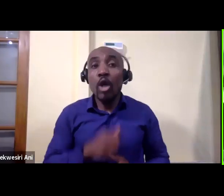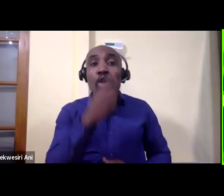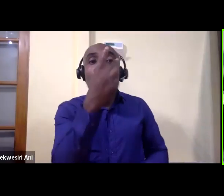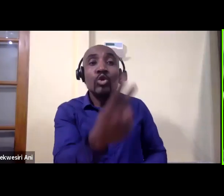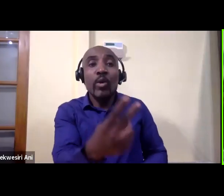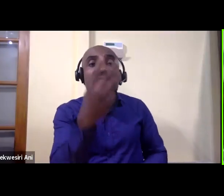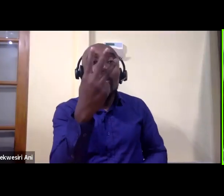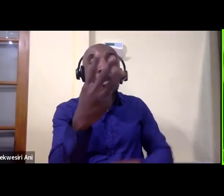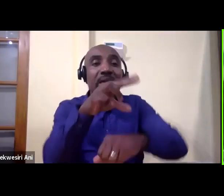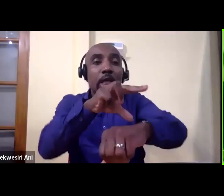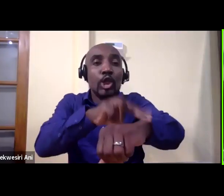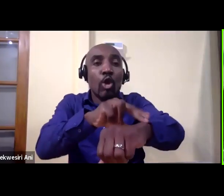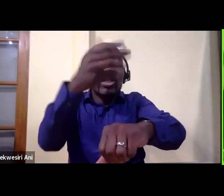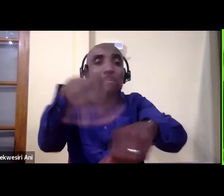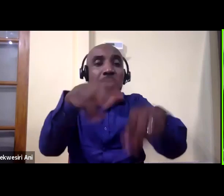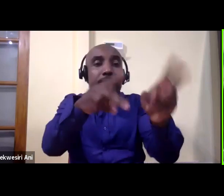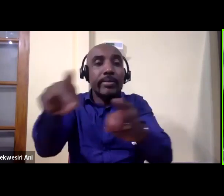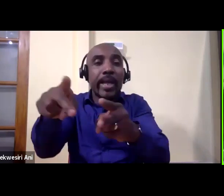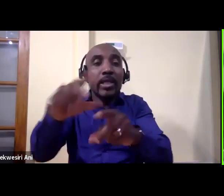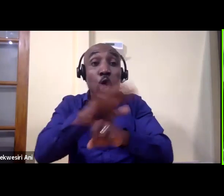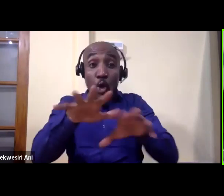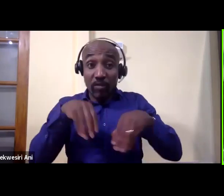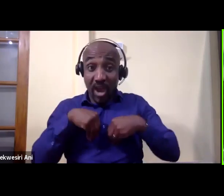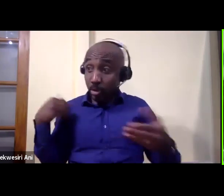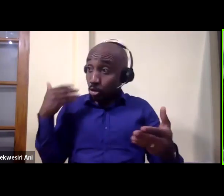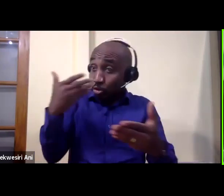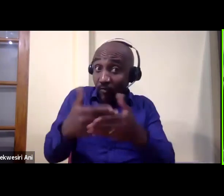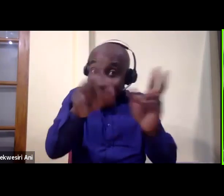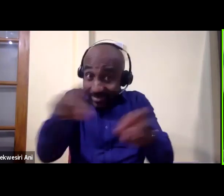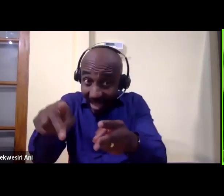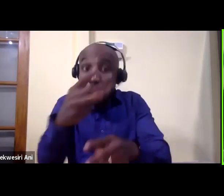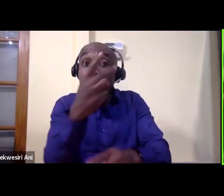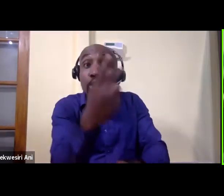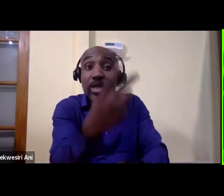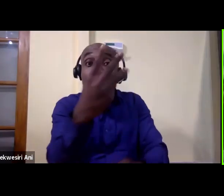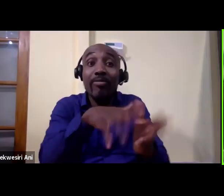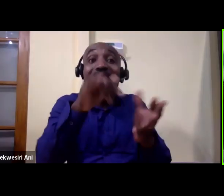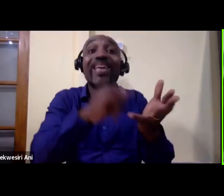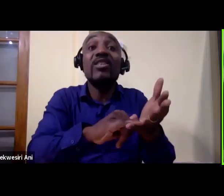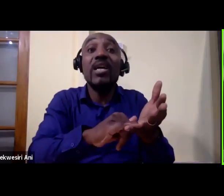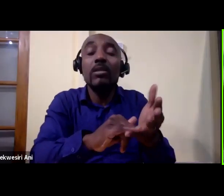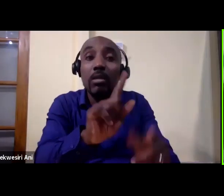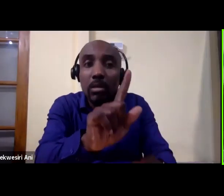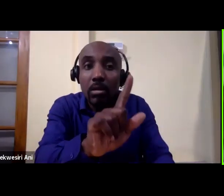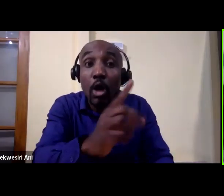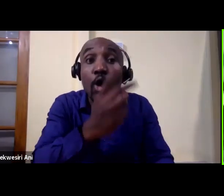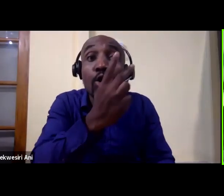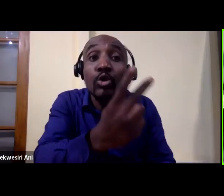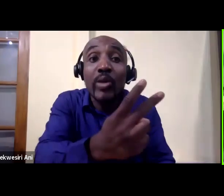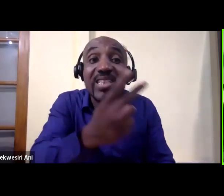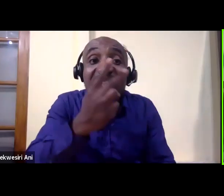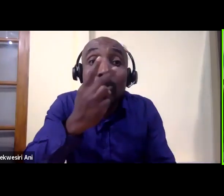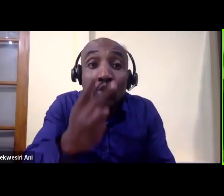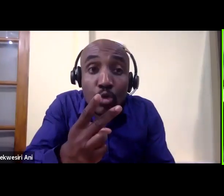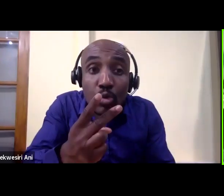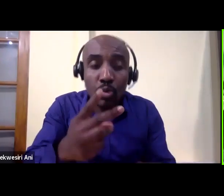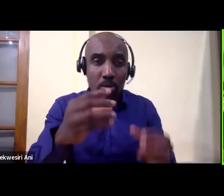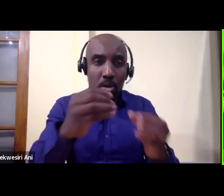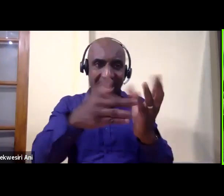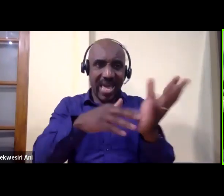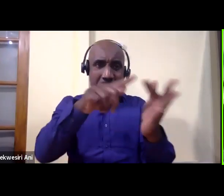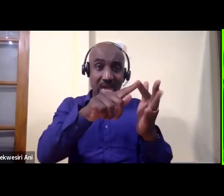that have died from coronavirus, the 23 NHS doctors, 22 are Black and minority ethnic. So it's a